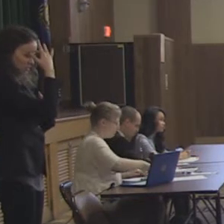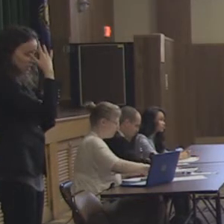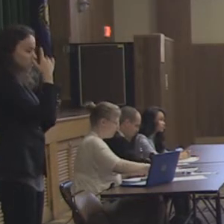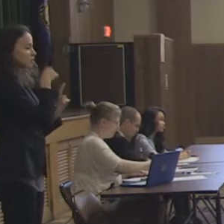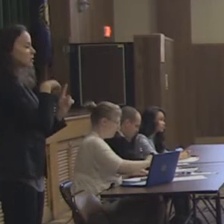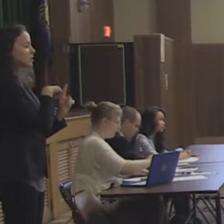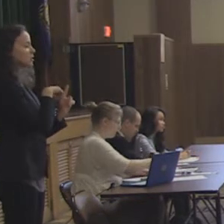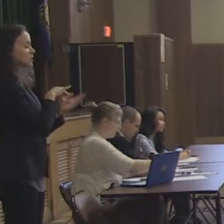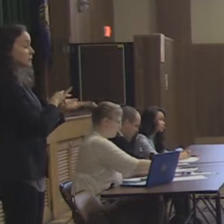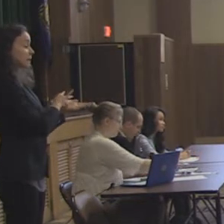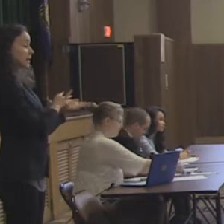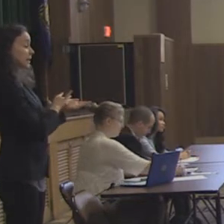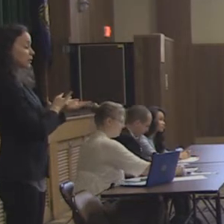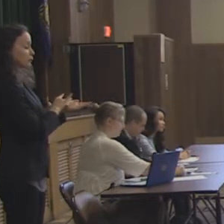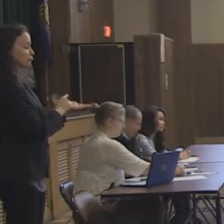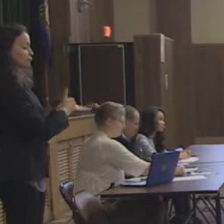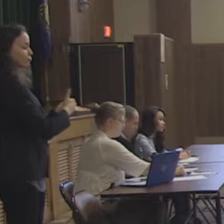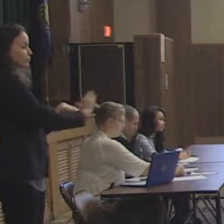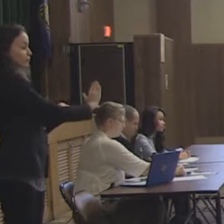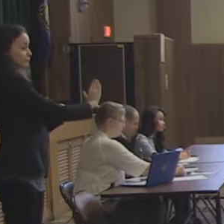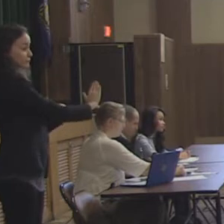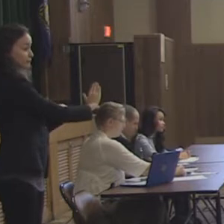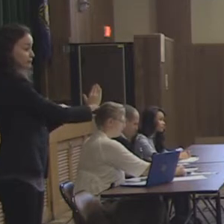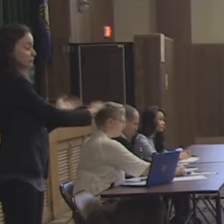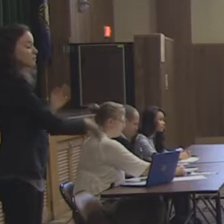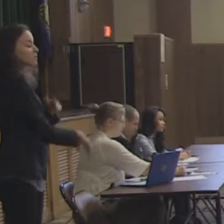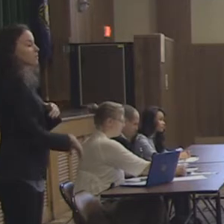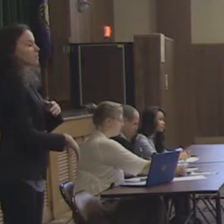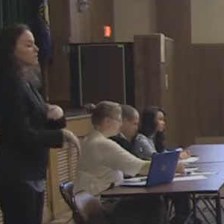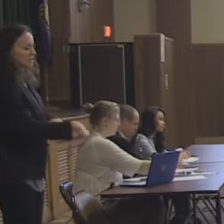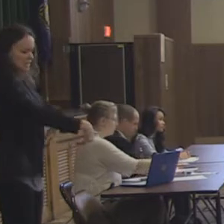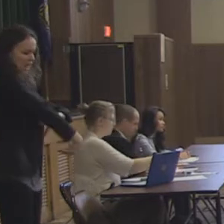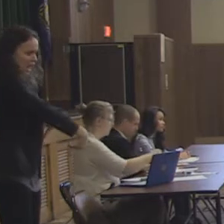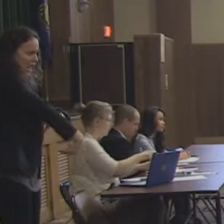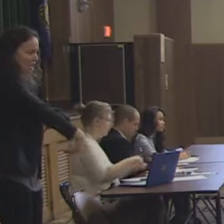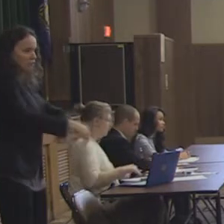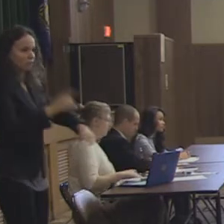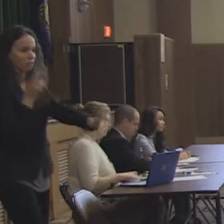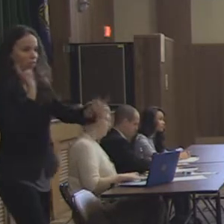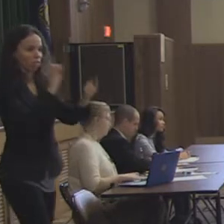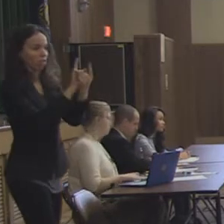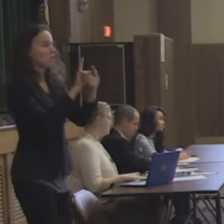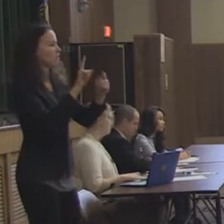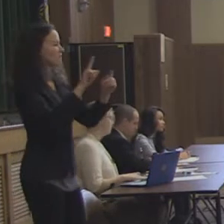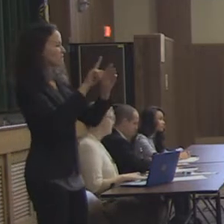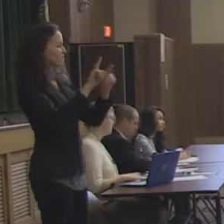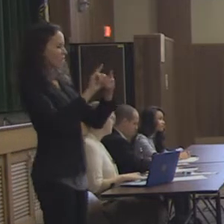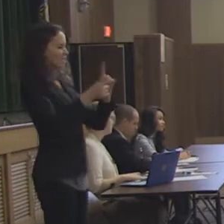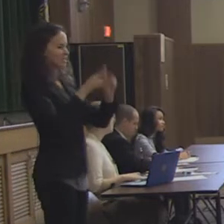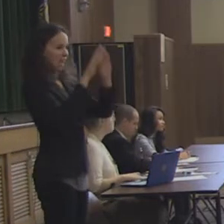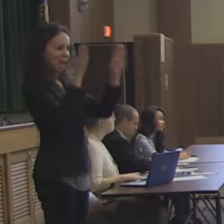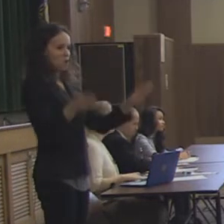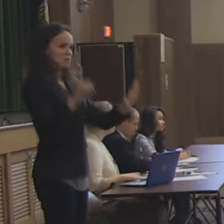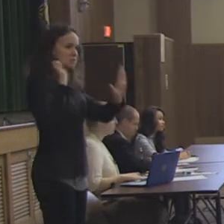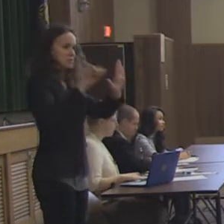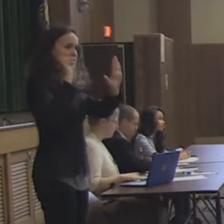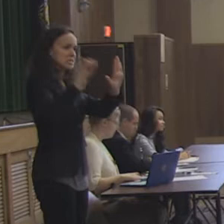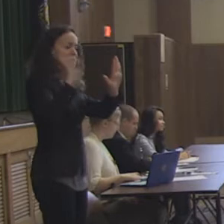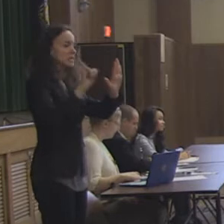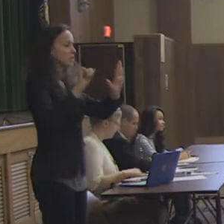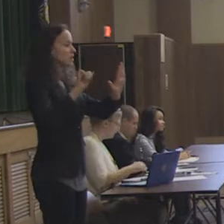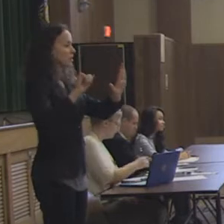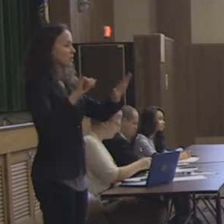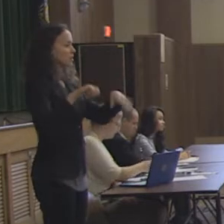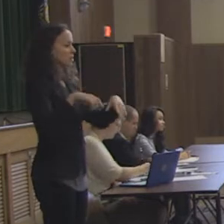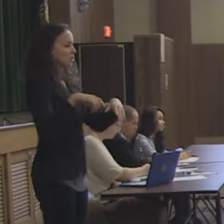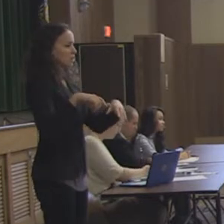his medicine, and he was one night in the middle of the night, he was beating at the door of a friend who had helped him, but this time the friend was helpless. He was hitting